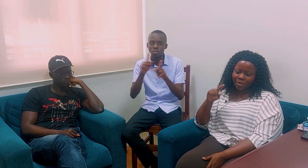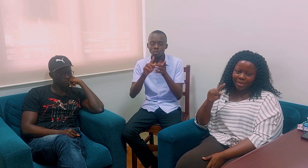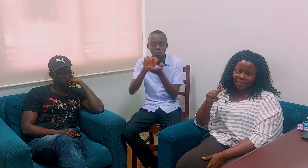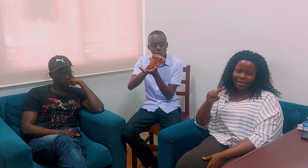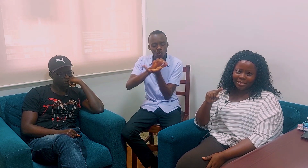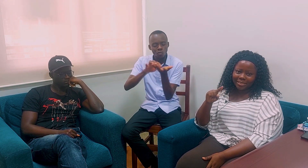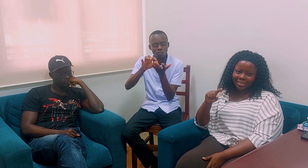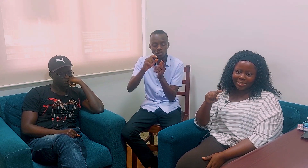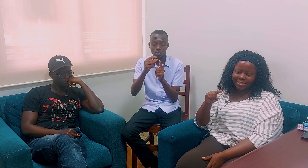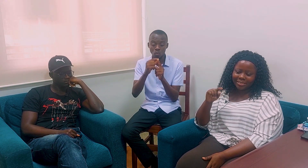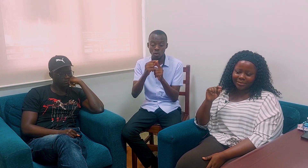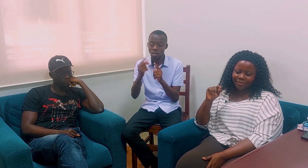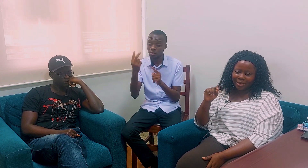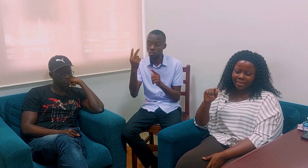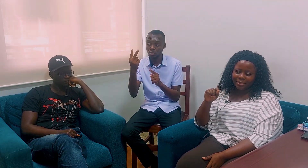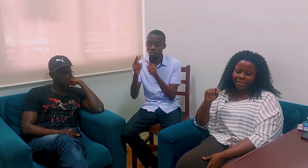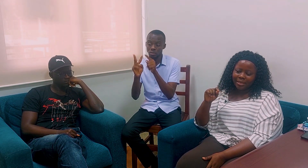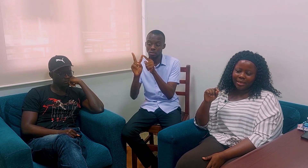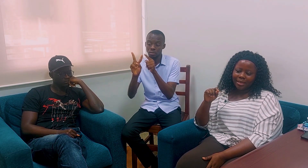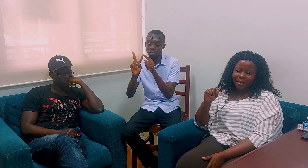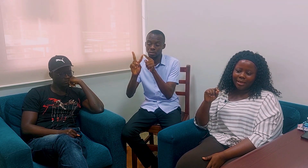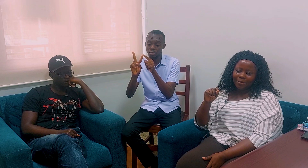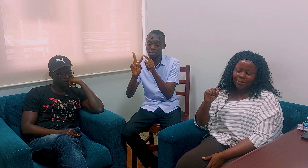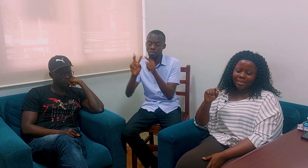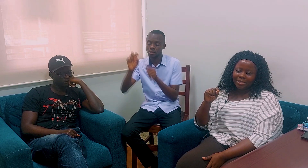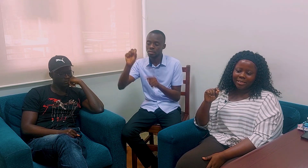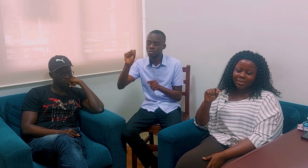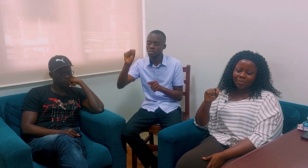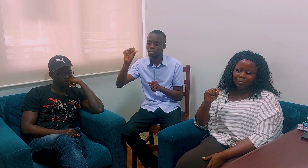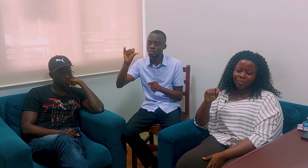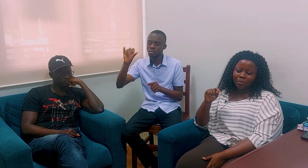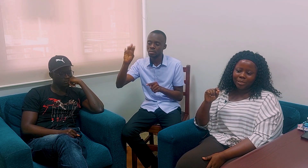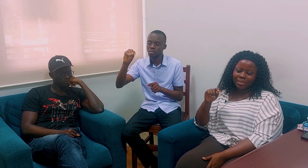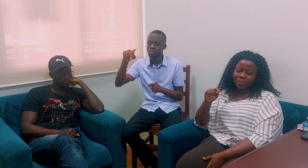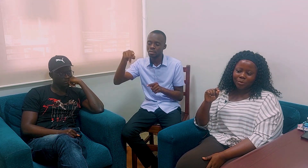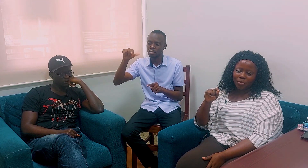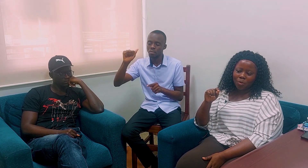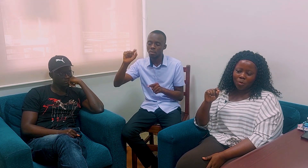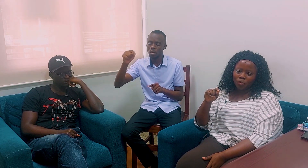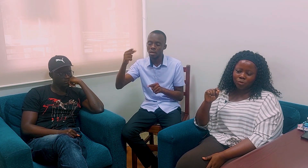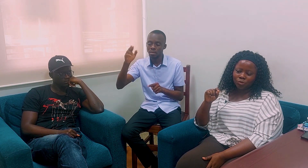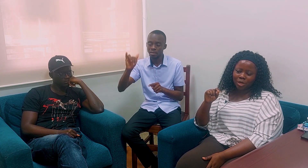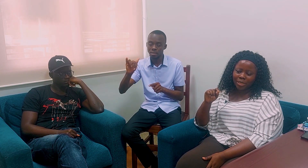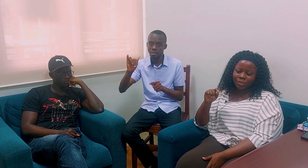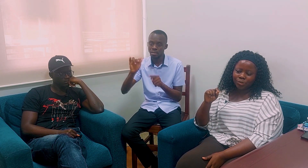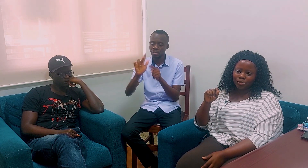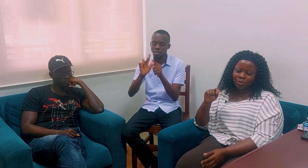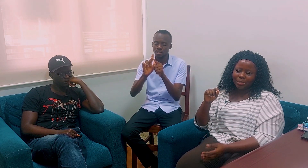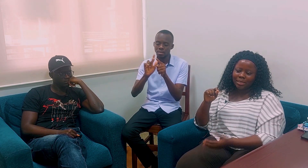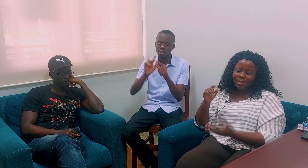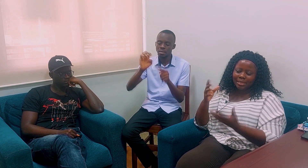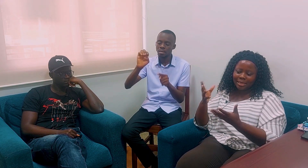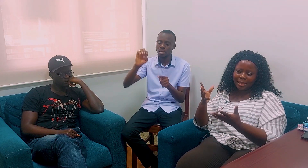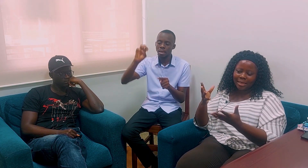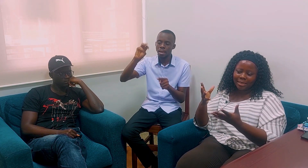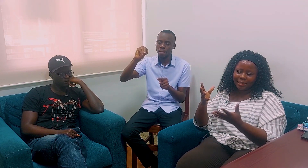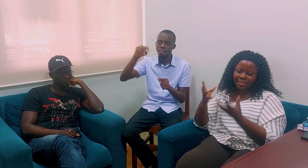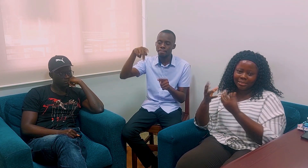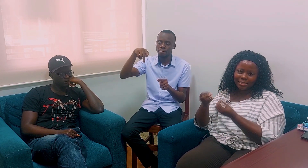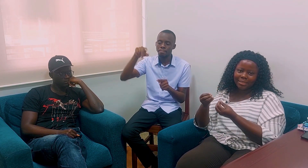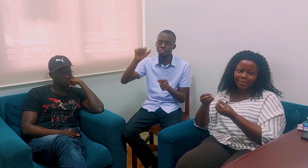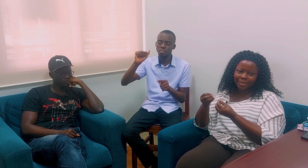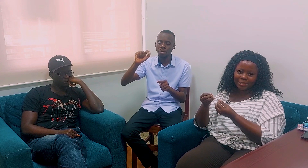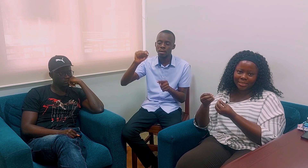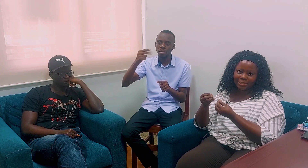and what empathy is, right? Empathy borders more on trying to hear